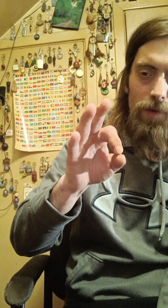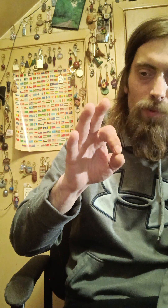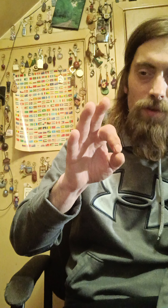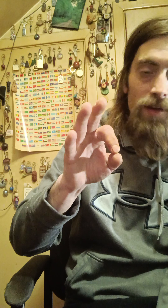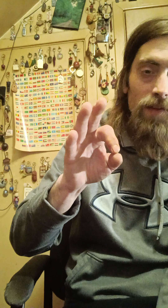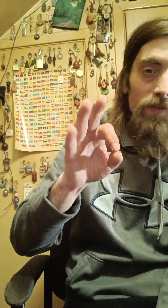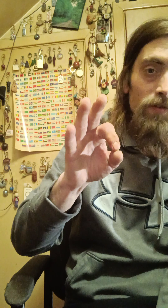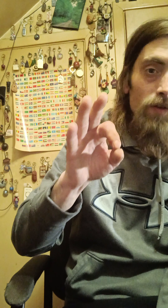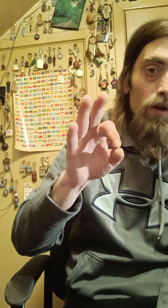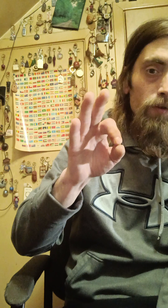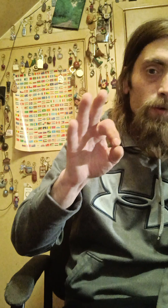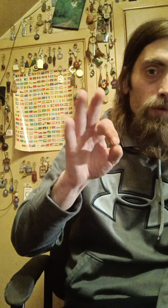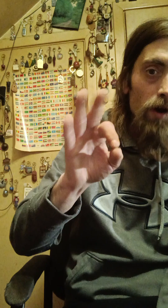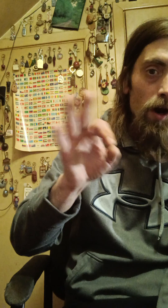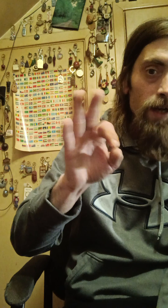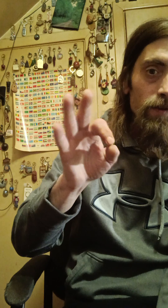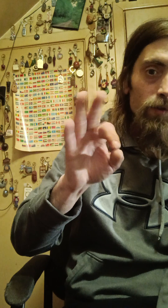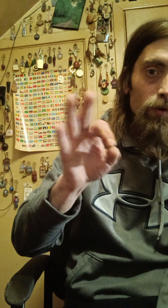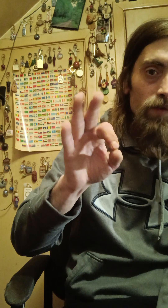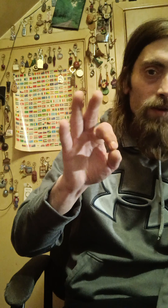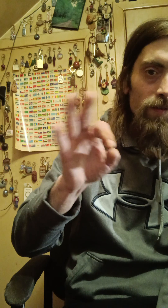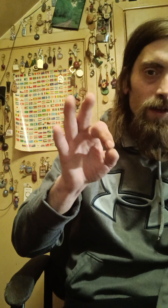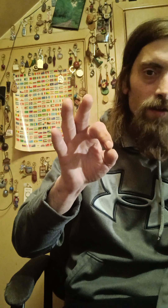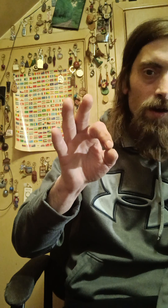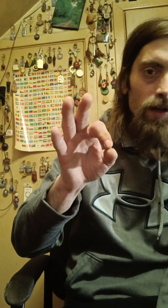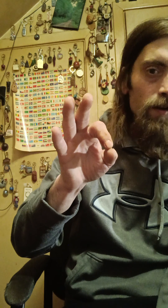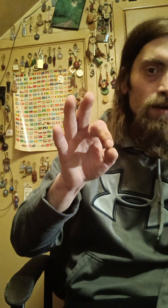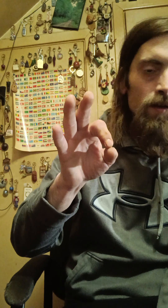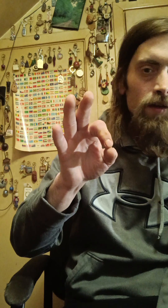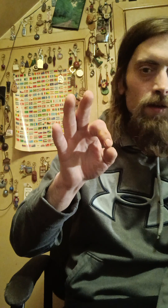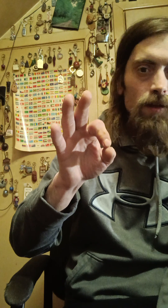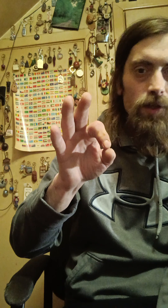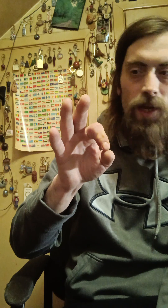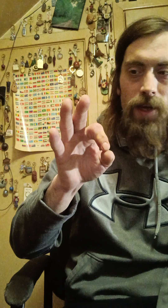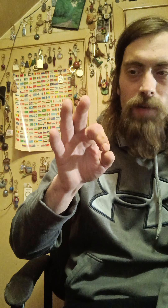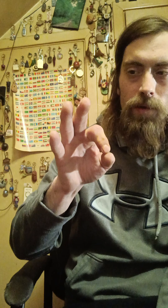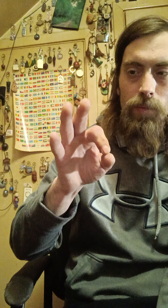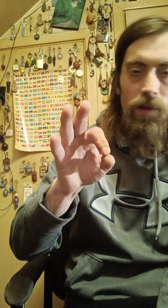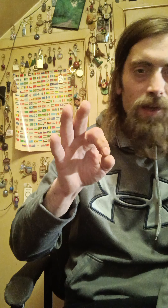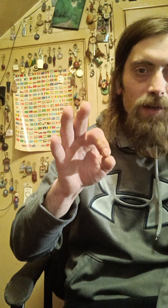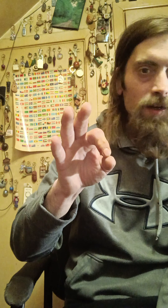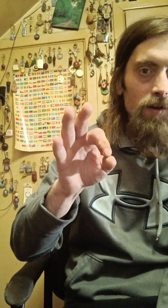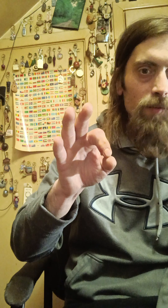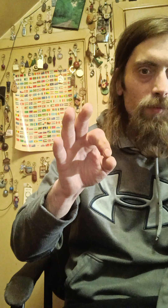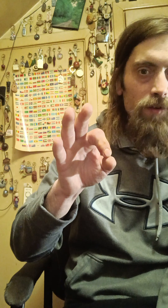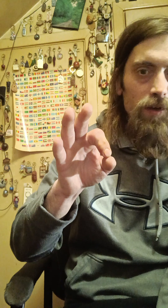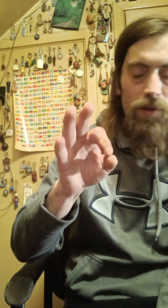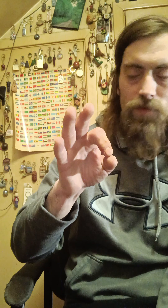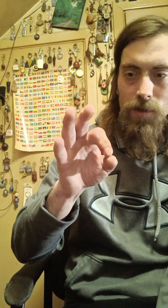will say that this is also 9, so if you want to say 9, you'll shake it a bit, but I'll get to numbers in another